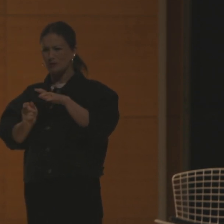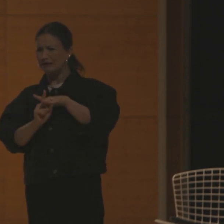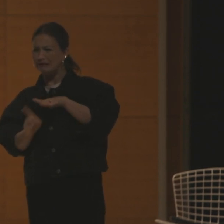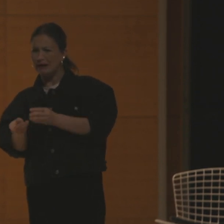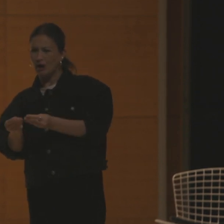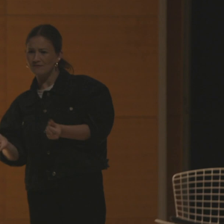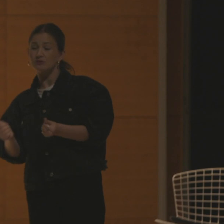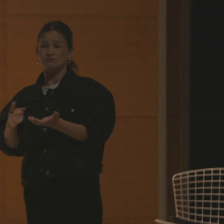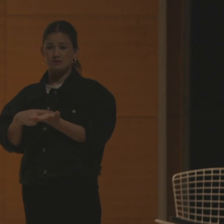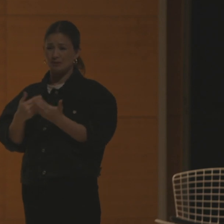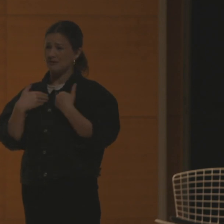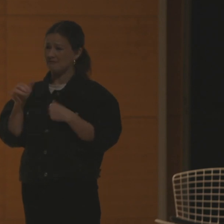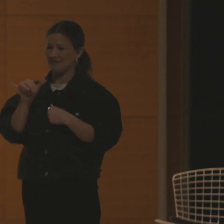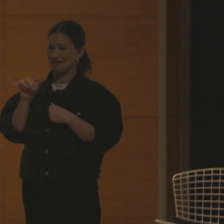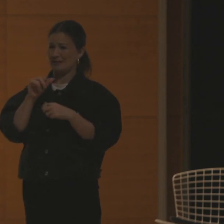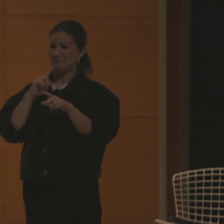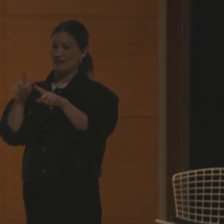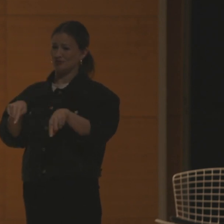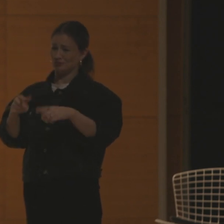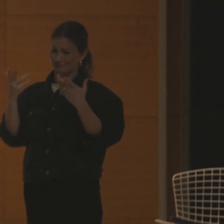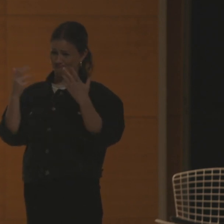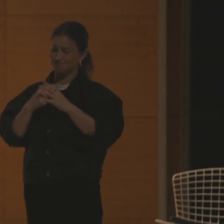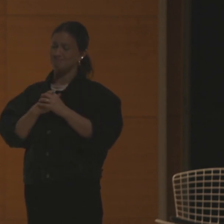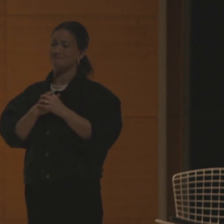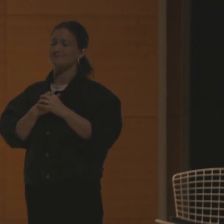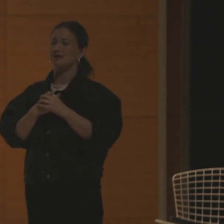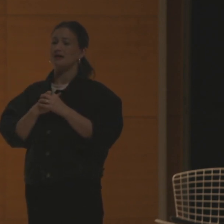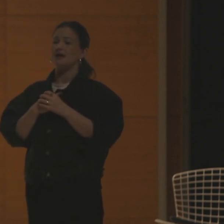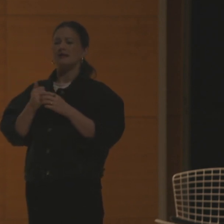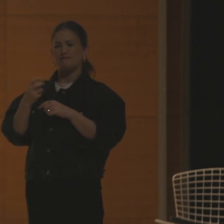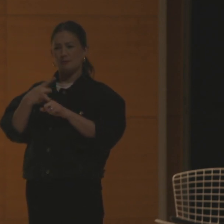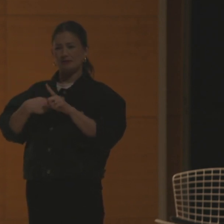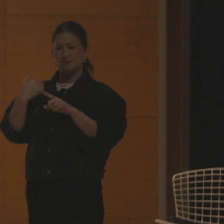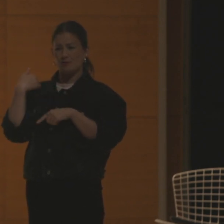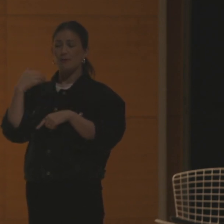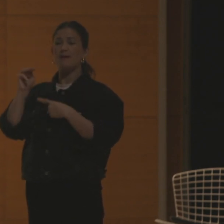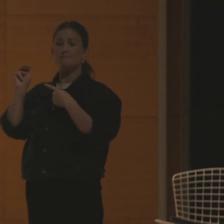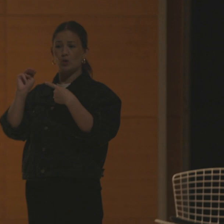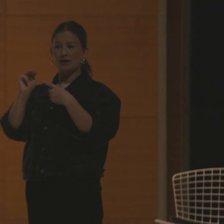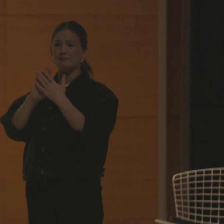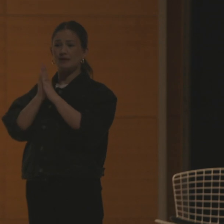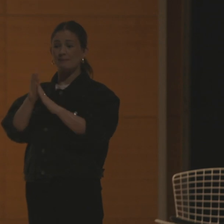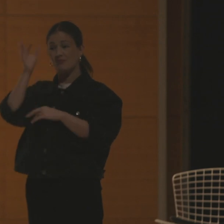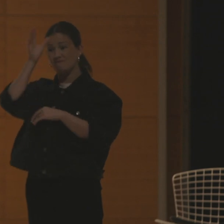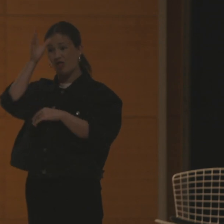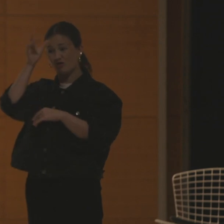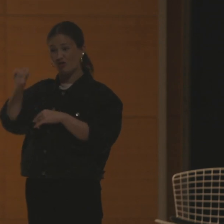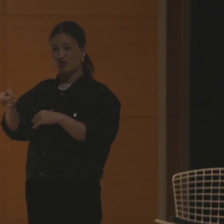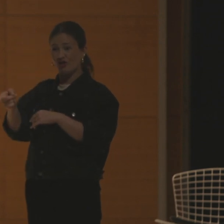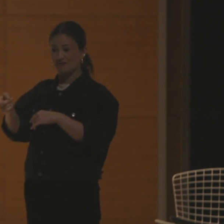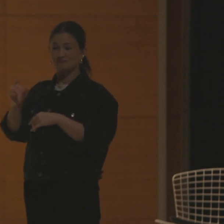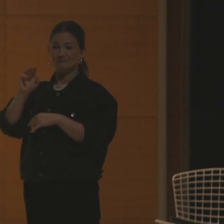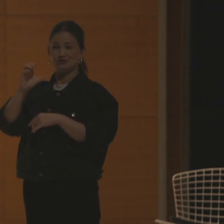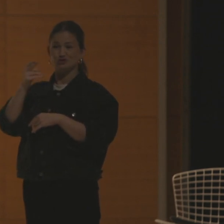same answer, Dee observes in Half-Life. A few months ago, Morgan became the father of Charlie,